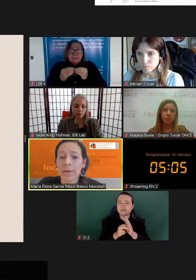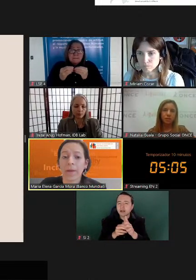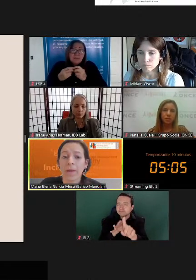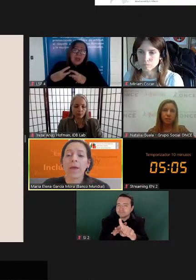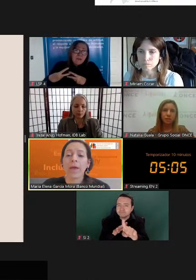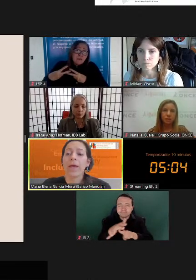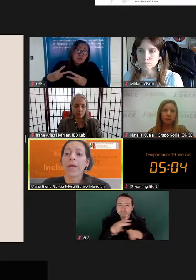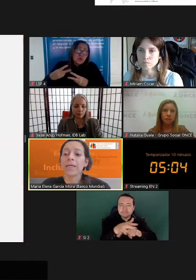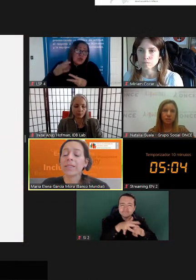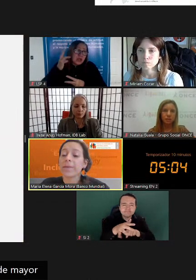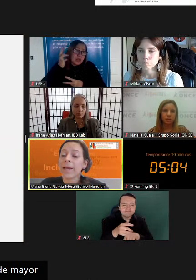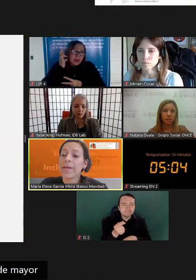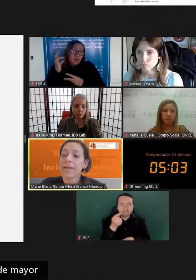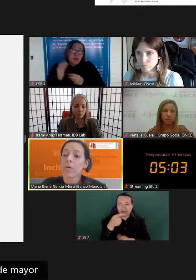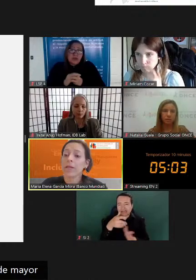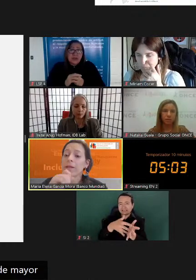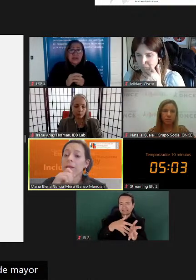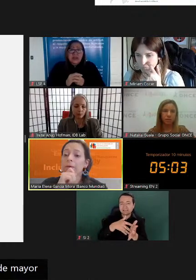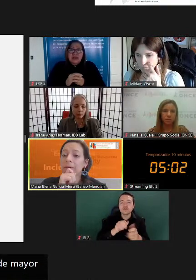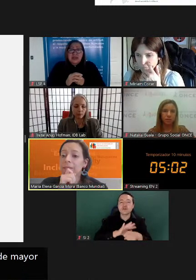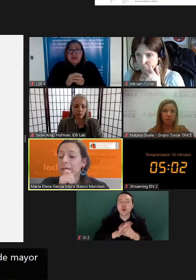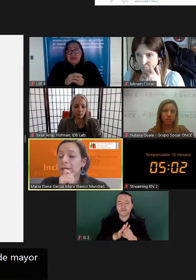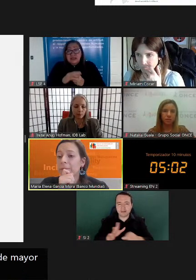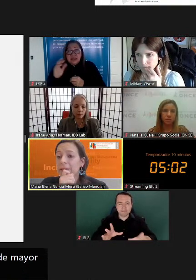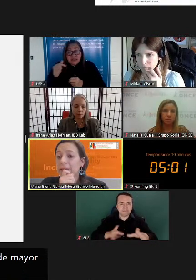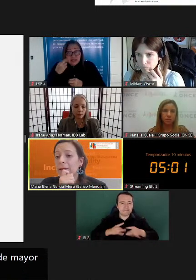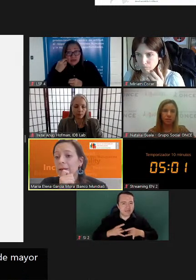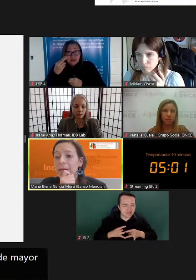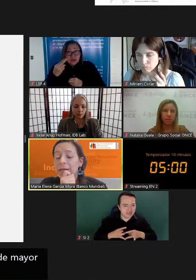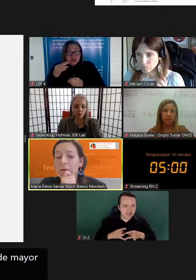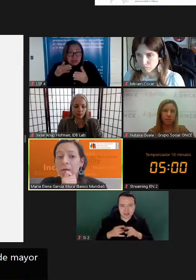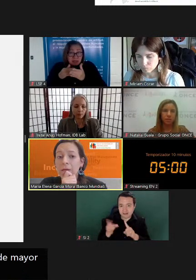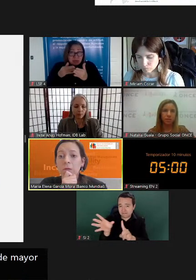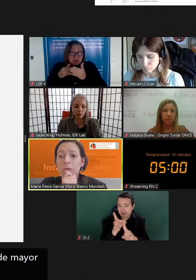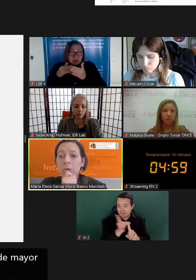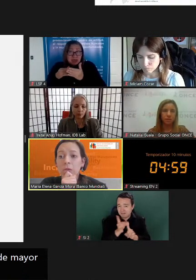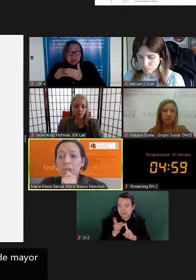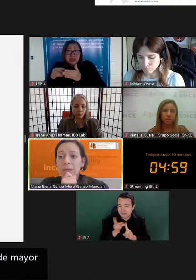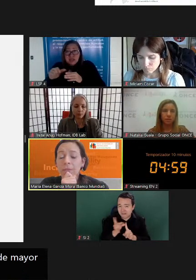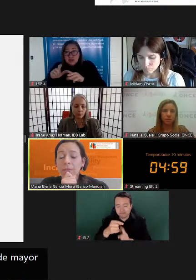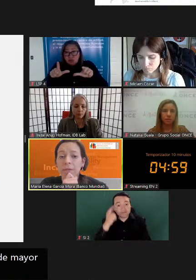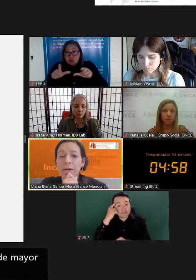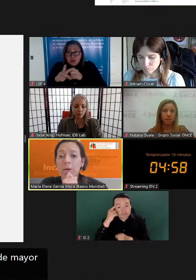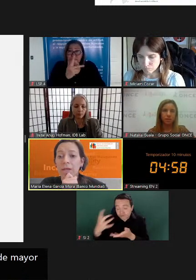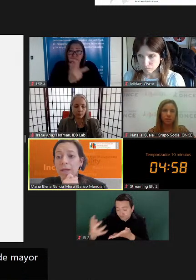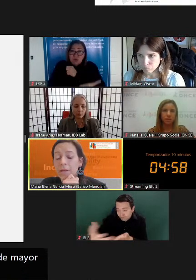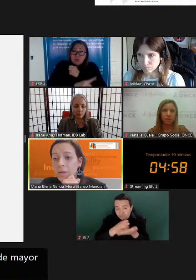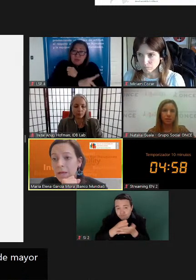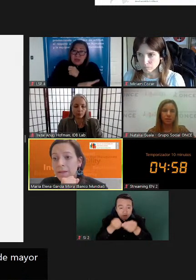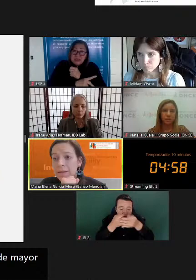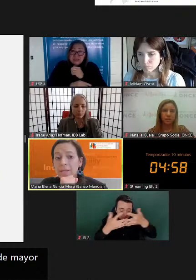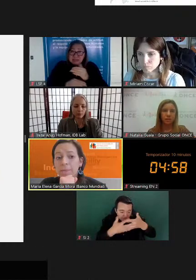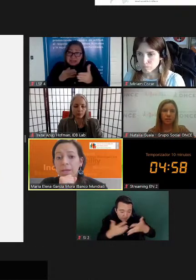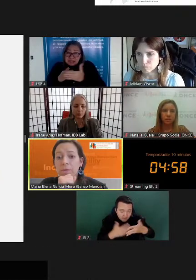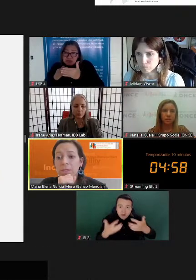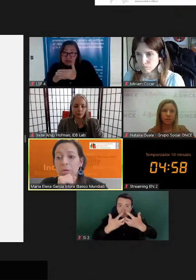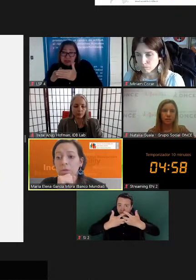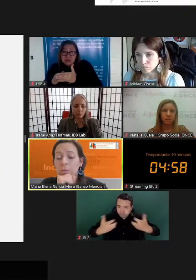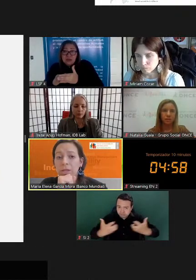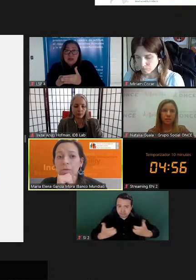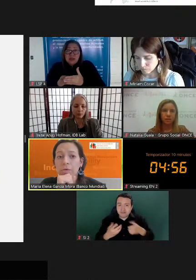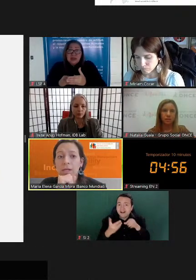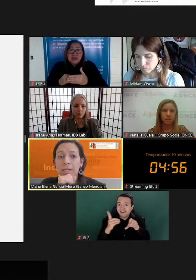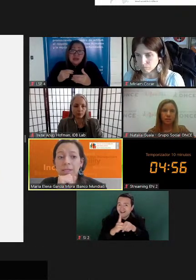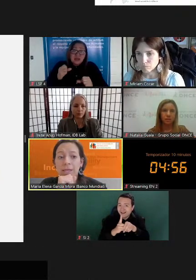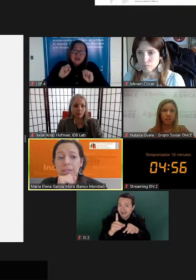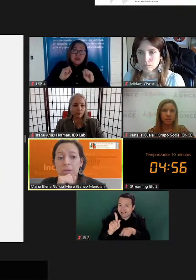about more vulnerability to covenanting and even so the quantitative data is limited in the region and we are still collecting this